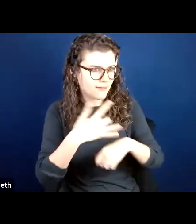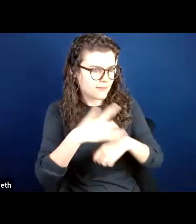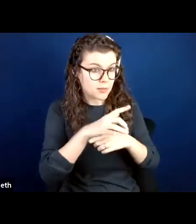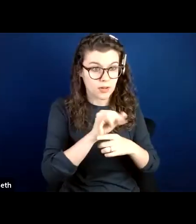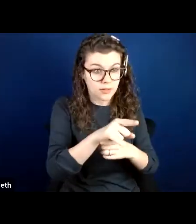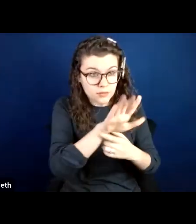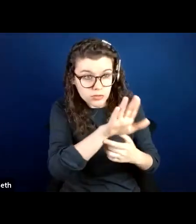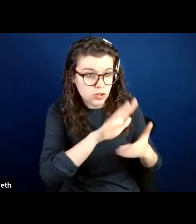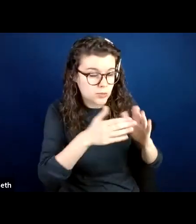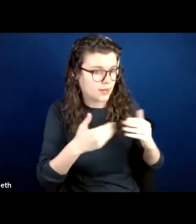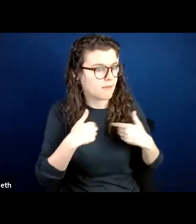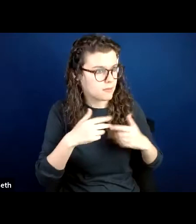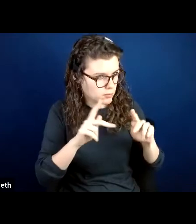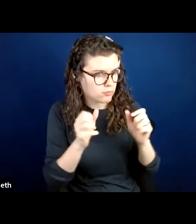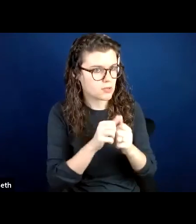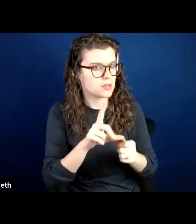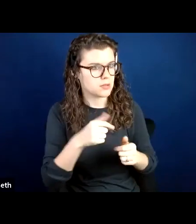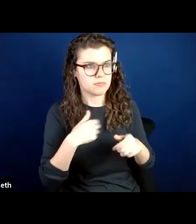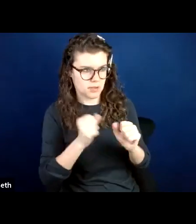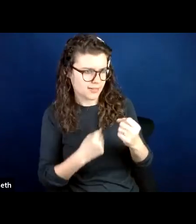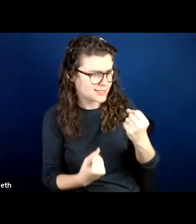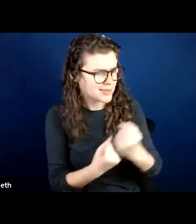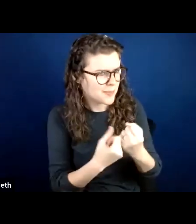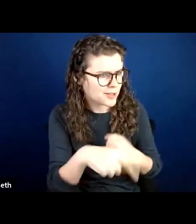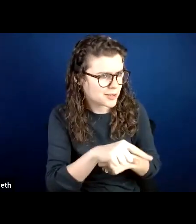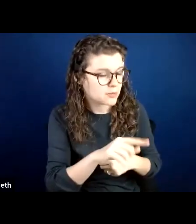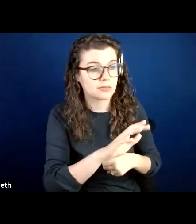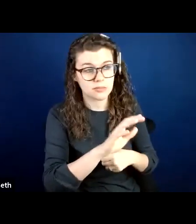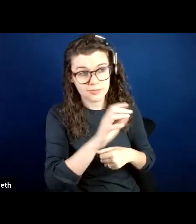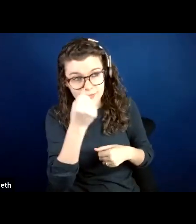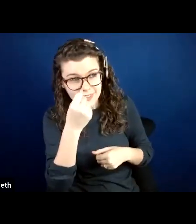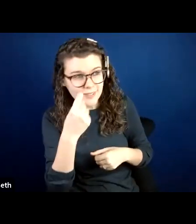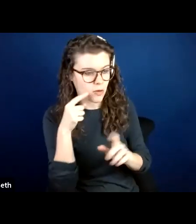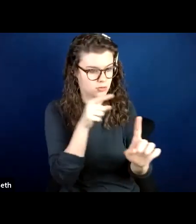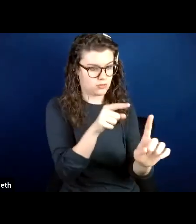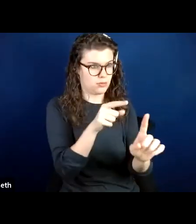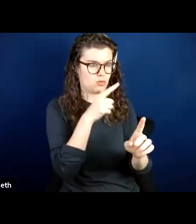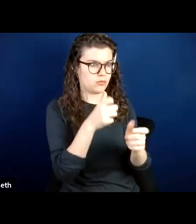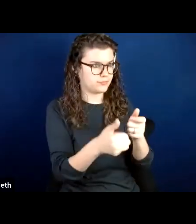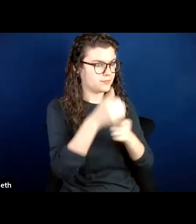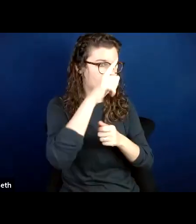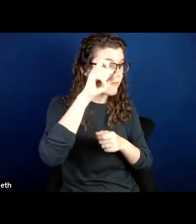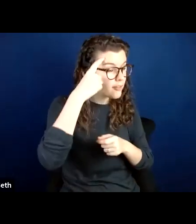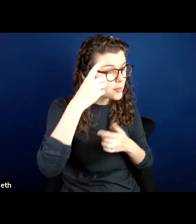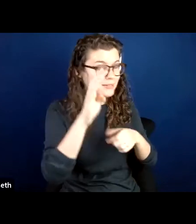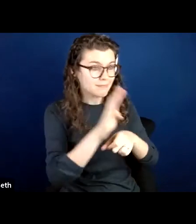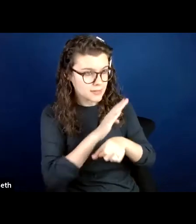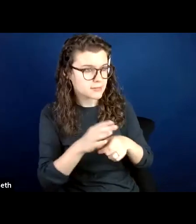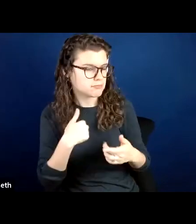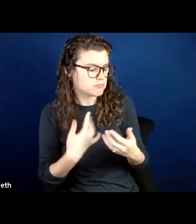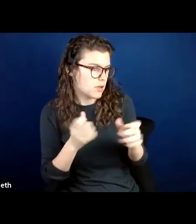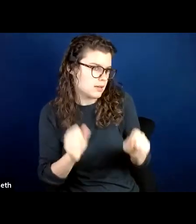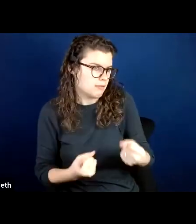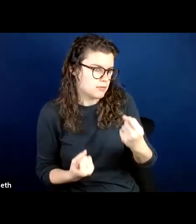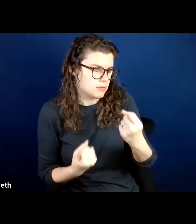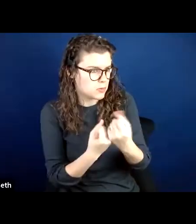in your community, but also for them and for governments and businesses, so that you can let